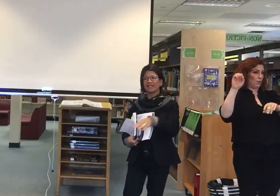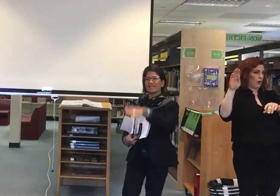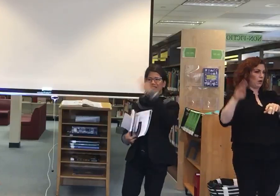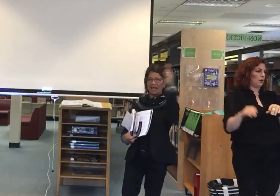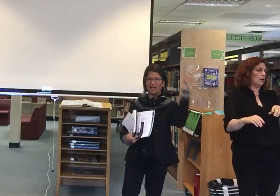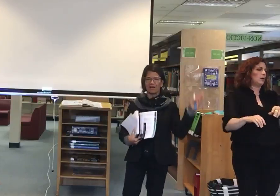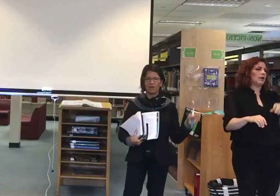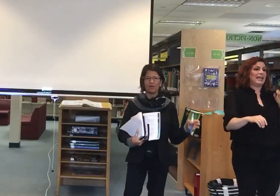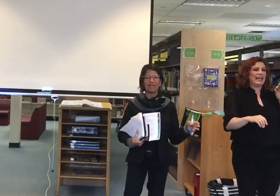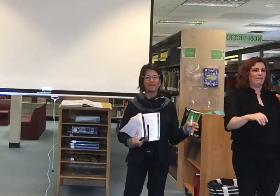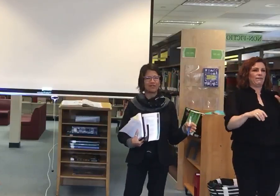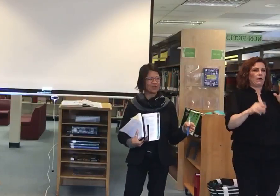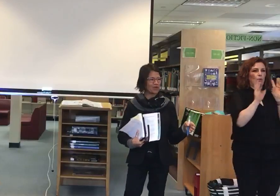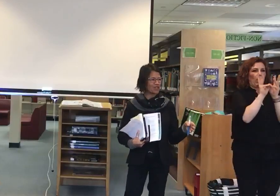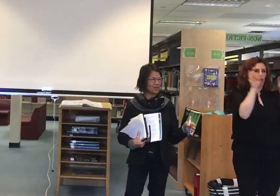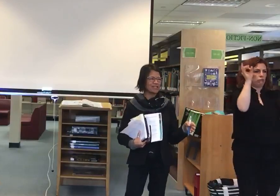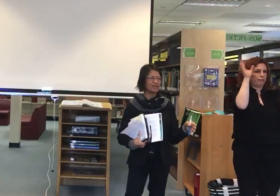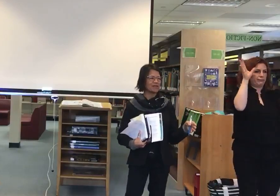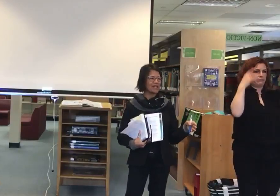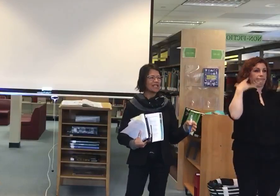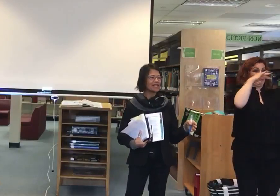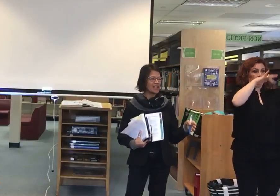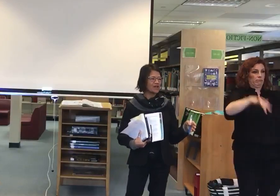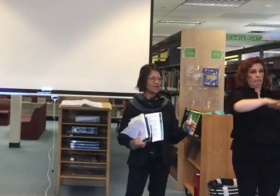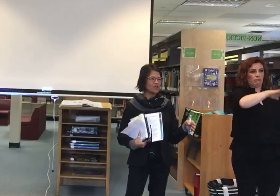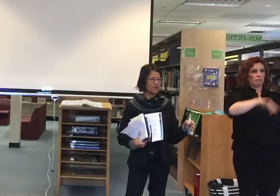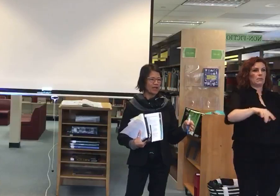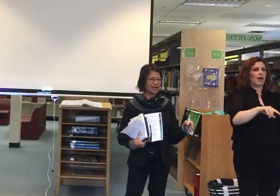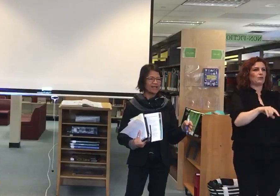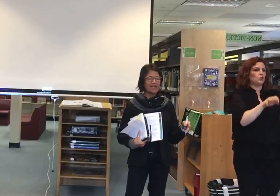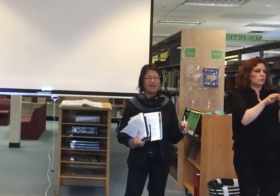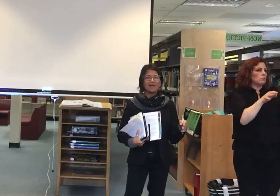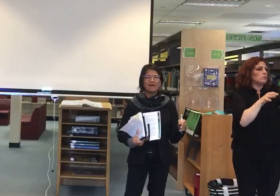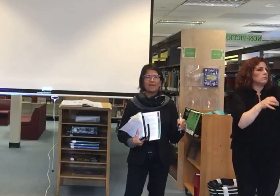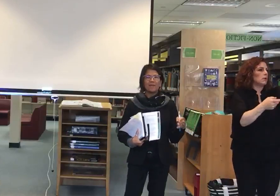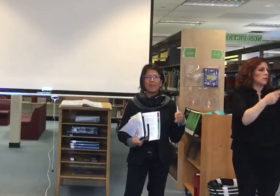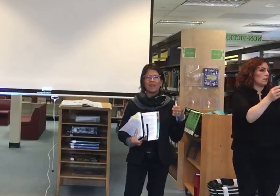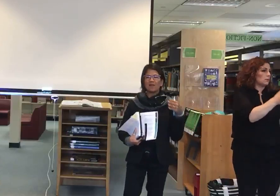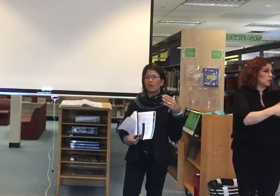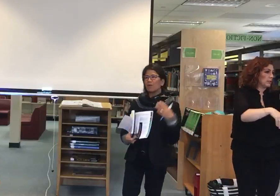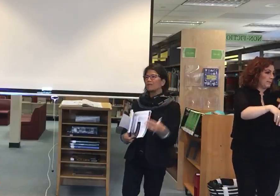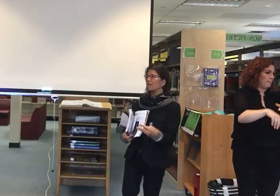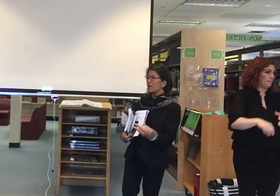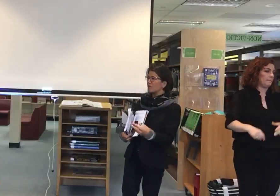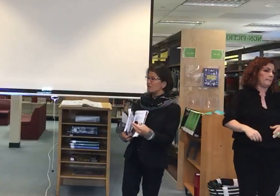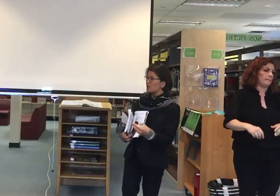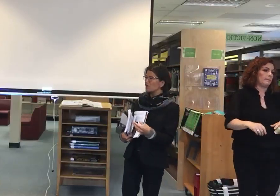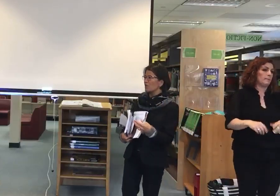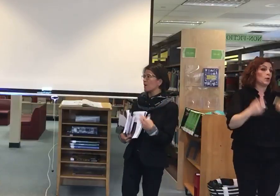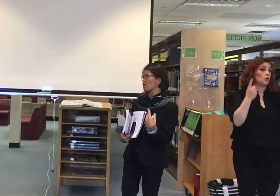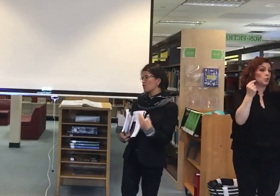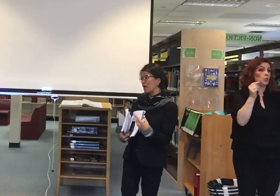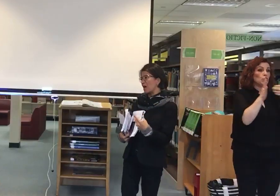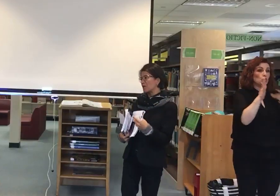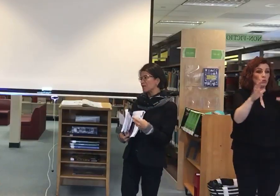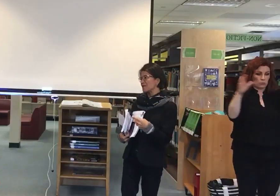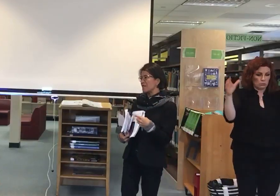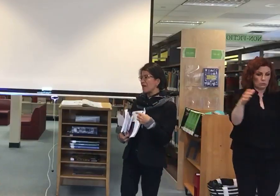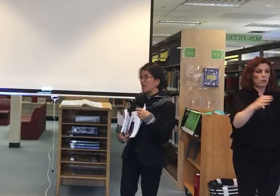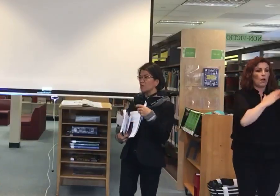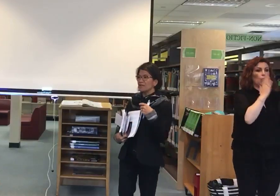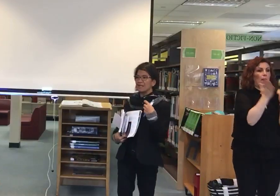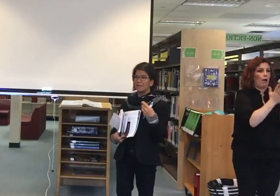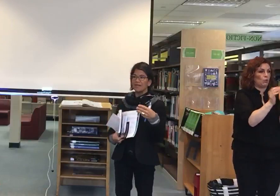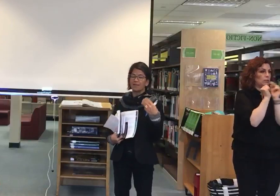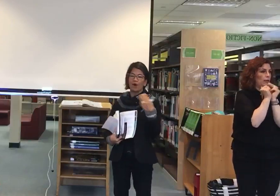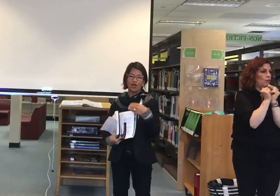and we weren't able to do the workshop until later in the spring. We would meet with the students for about 3 hours,